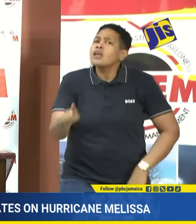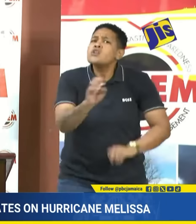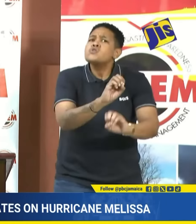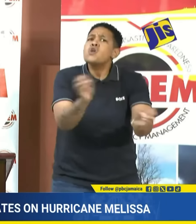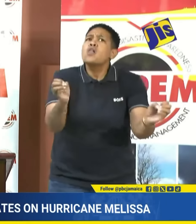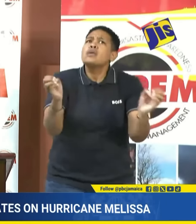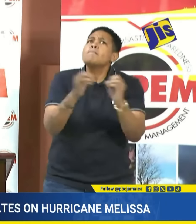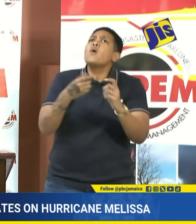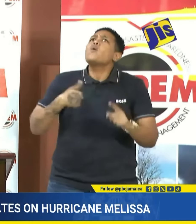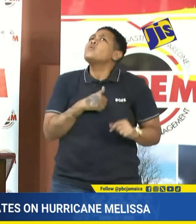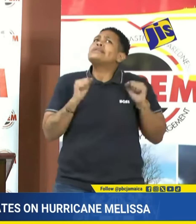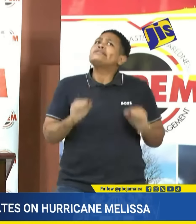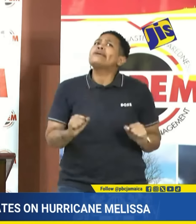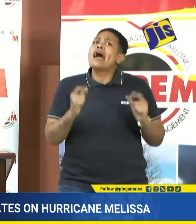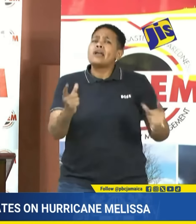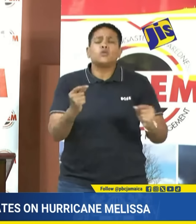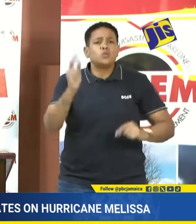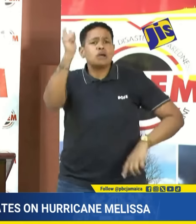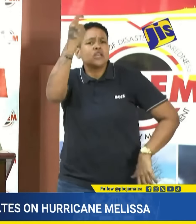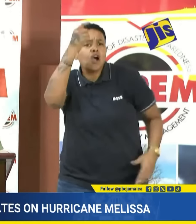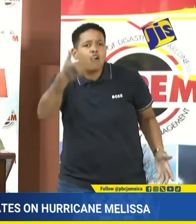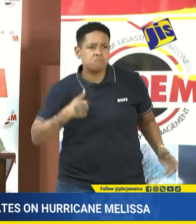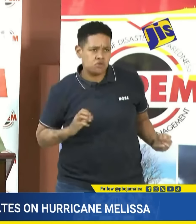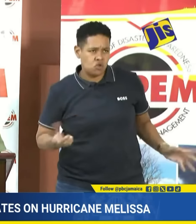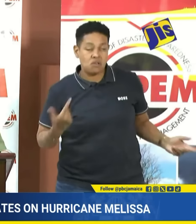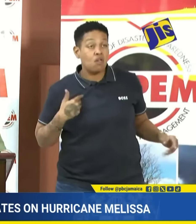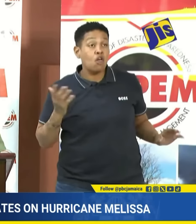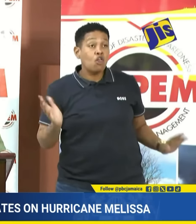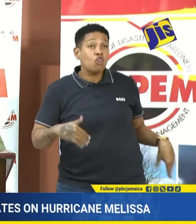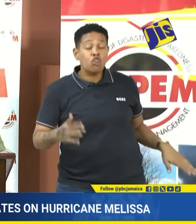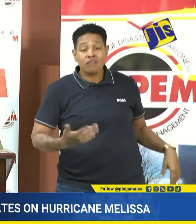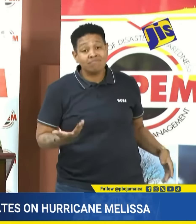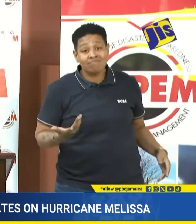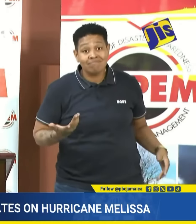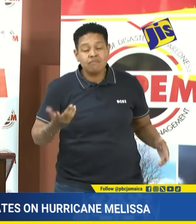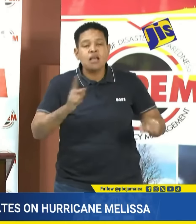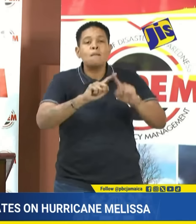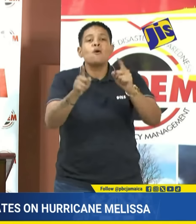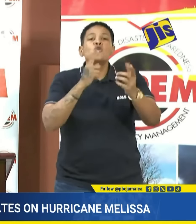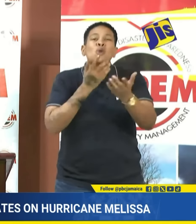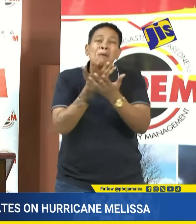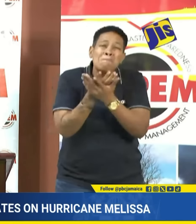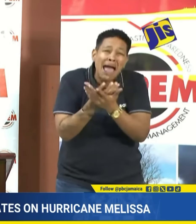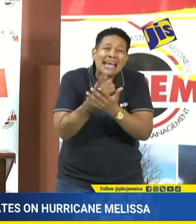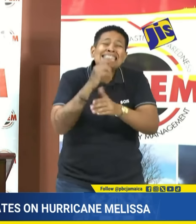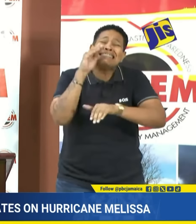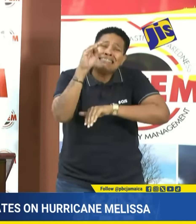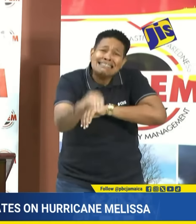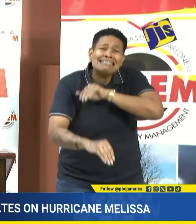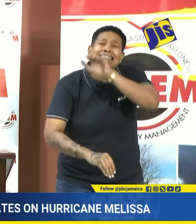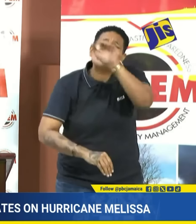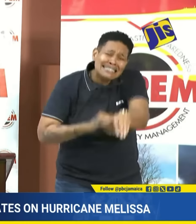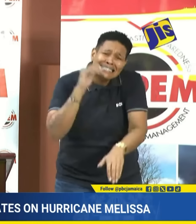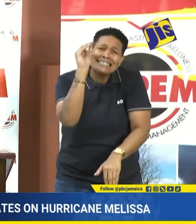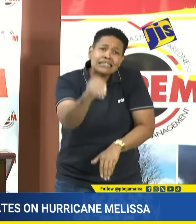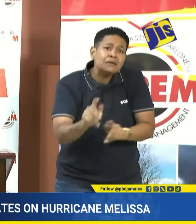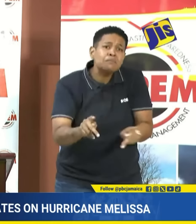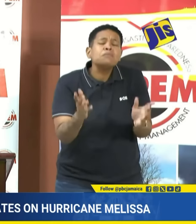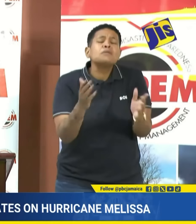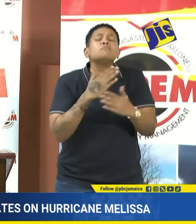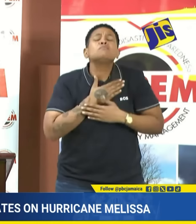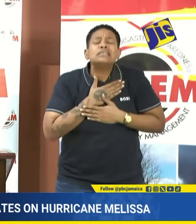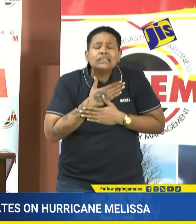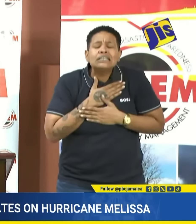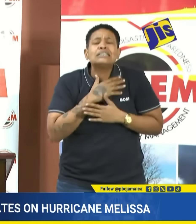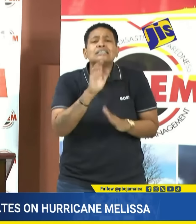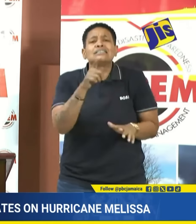there is nothing more we can do as a government but to beg and beseech